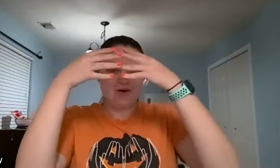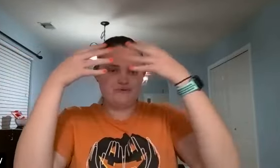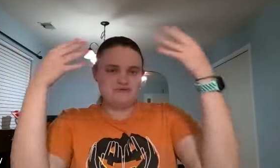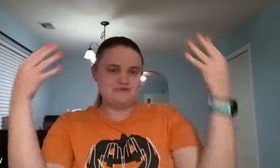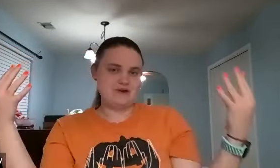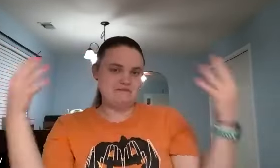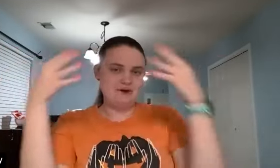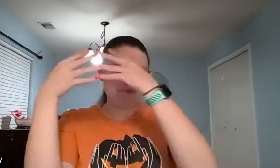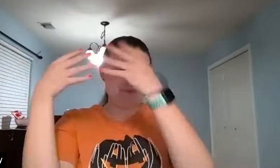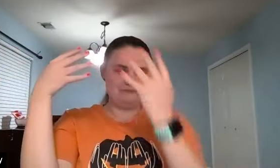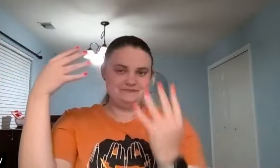Rainbow.